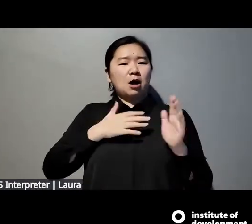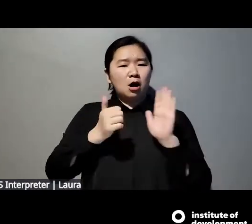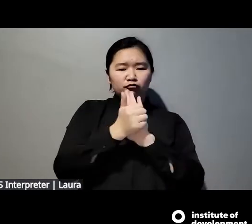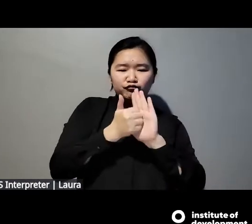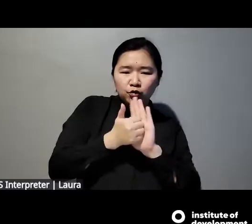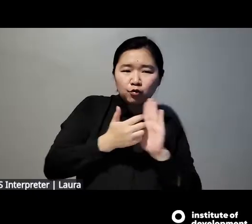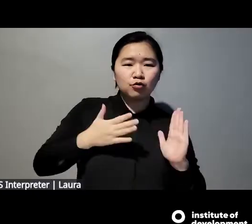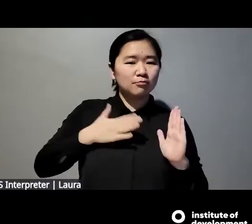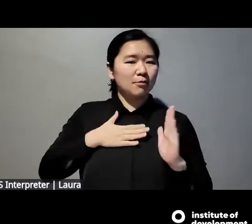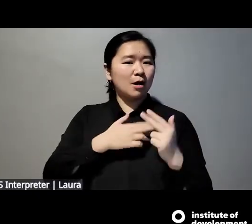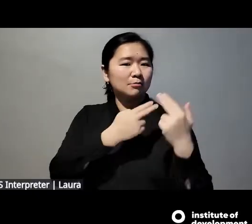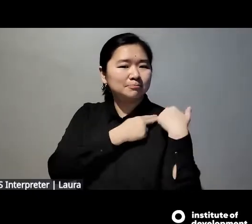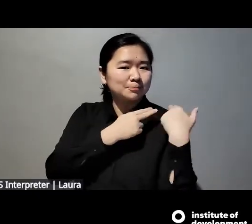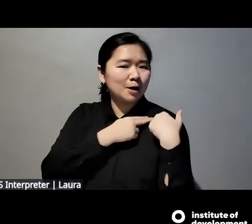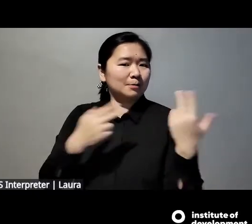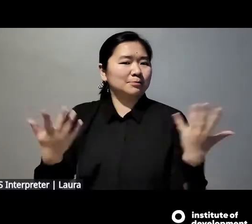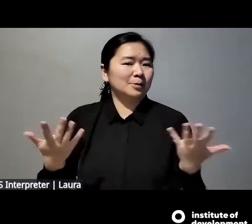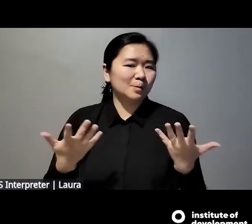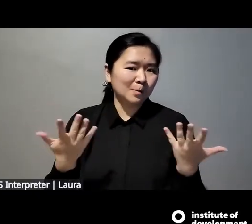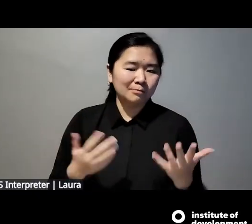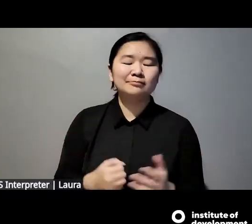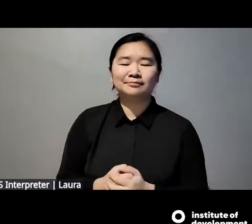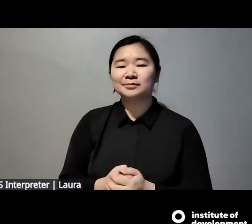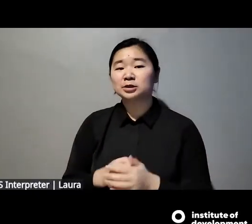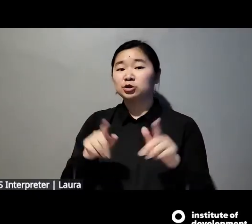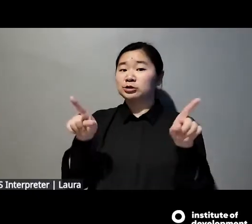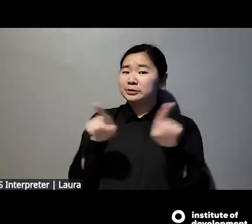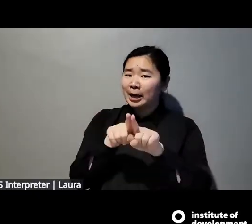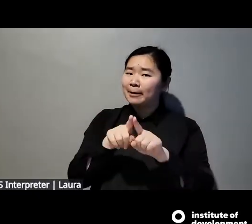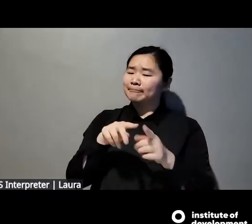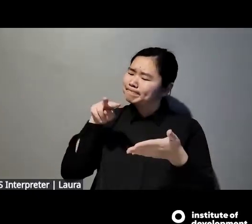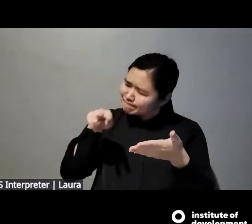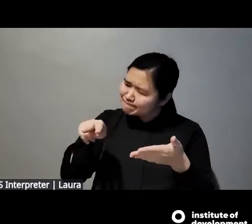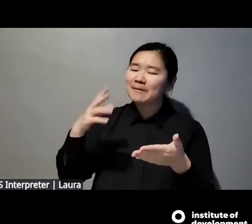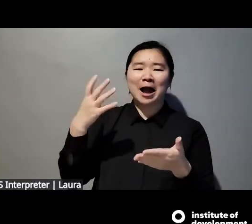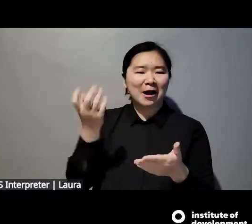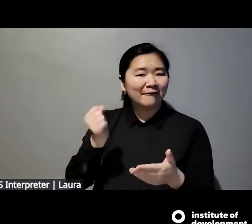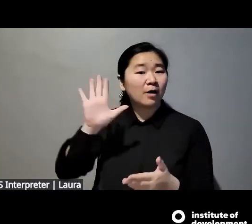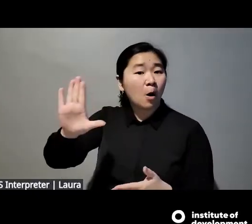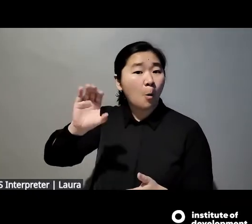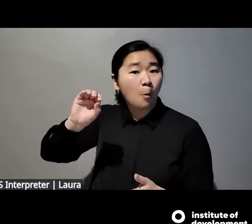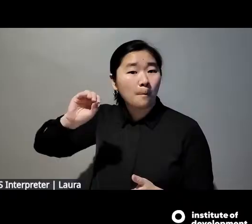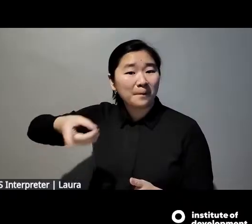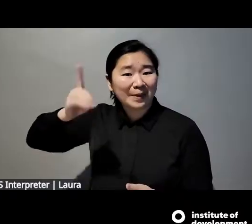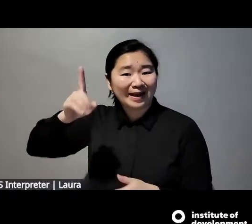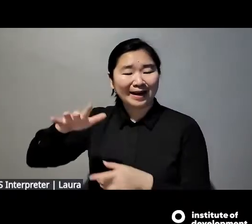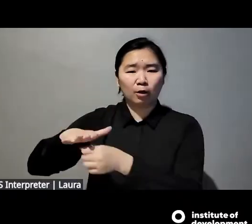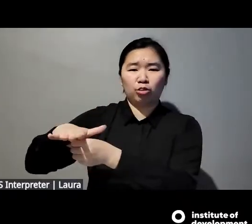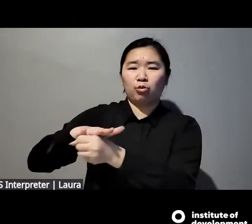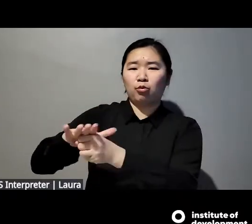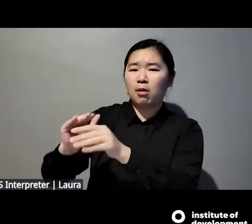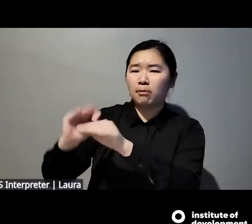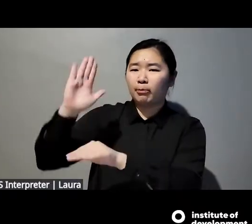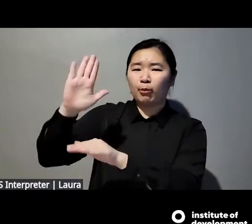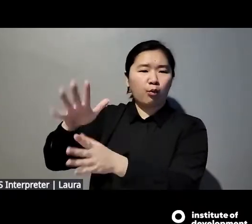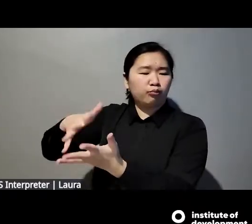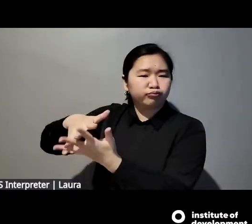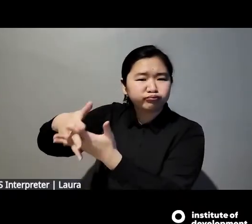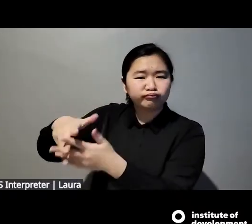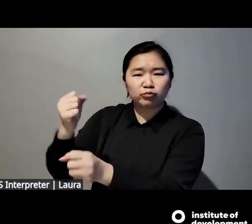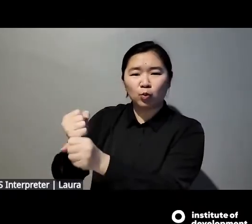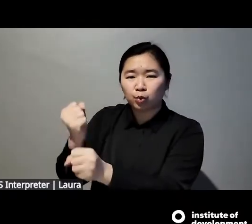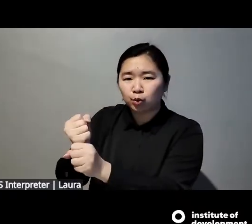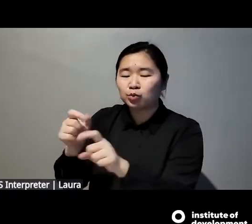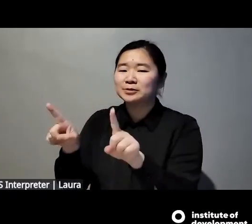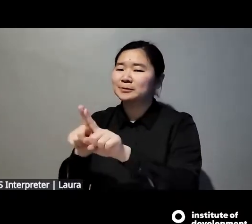out. So the program responded to feedback on community social protection cases, which typically do